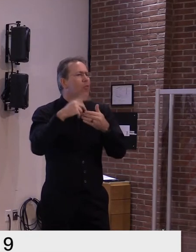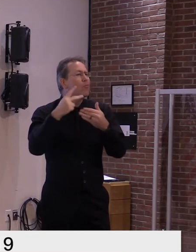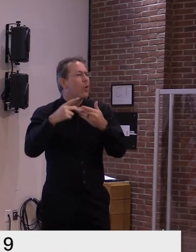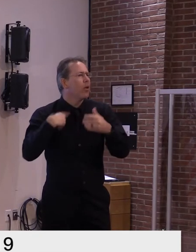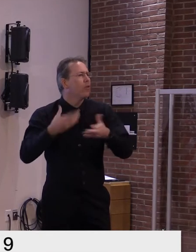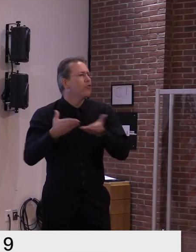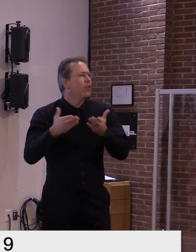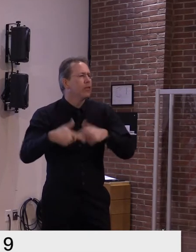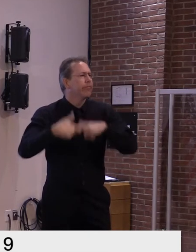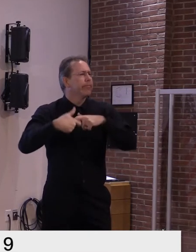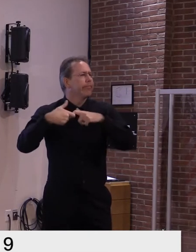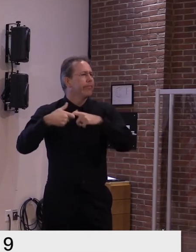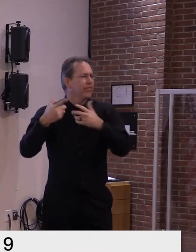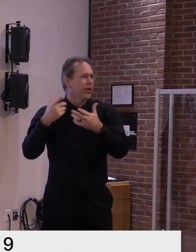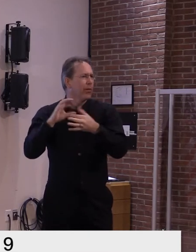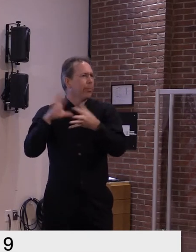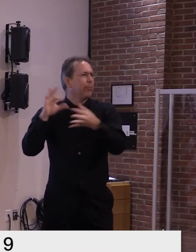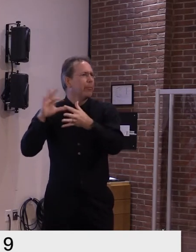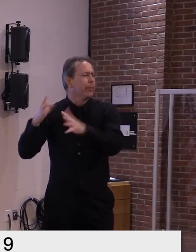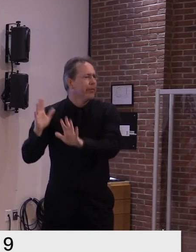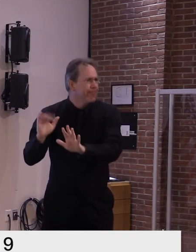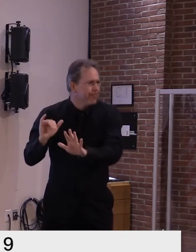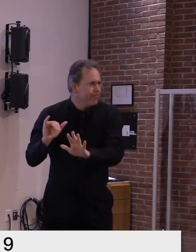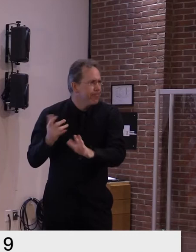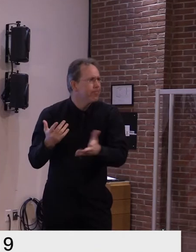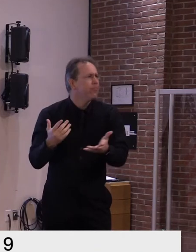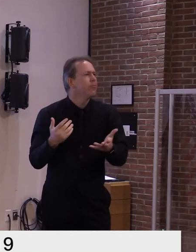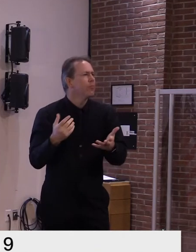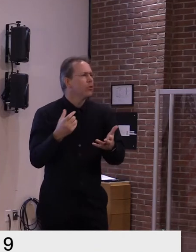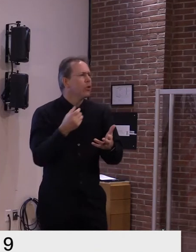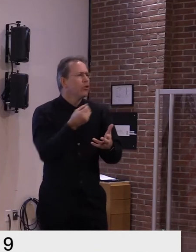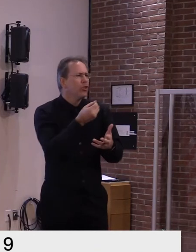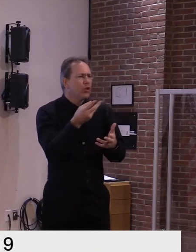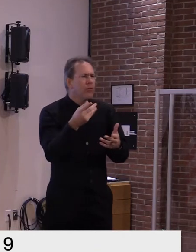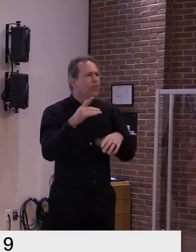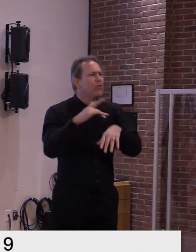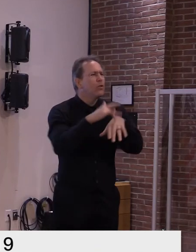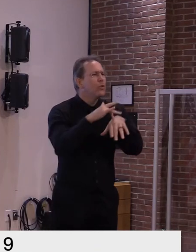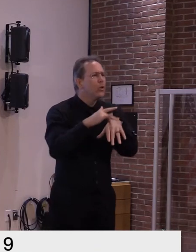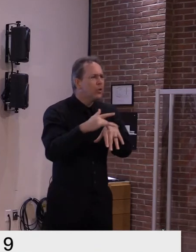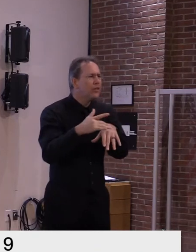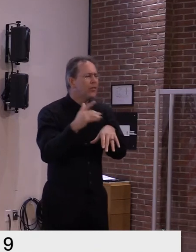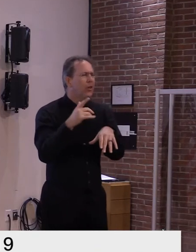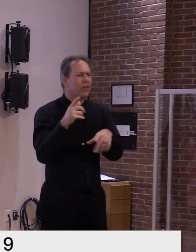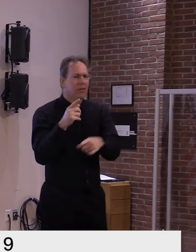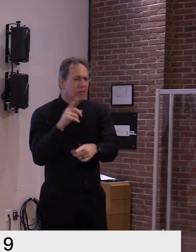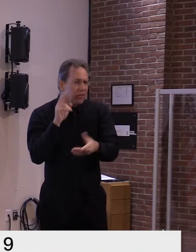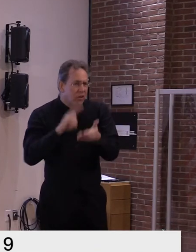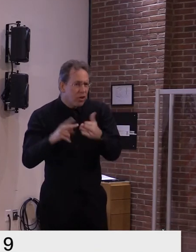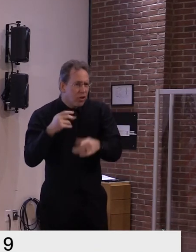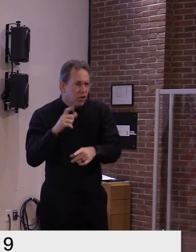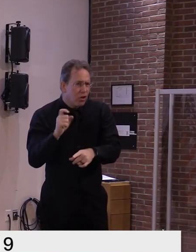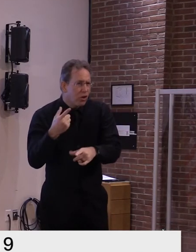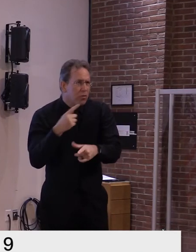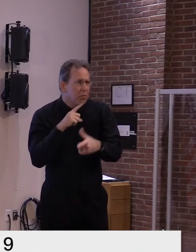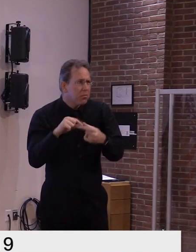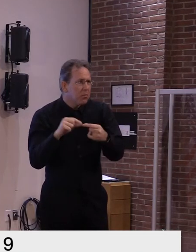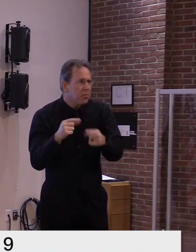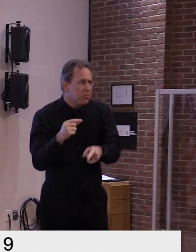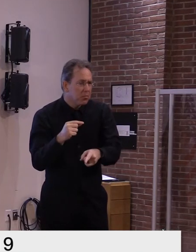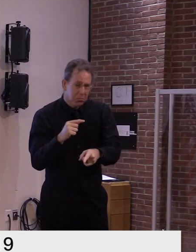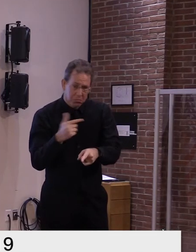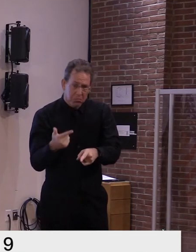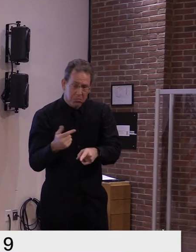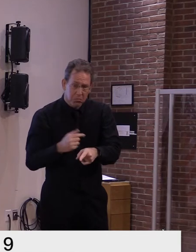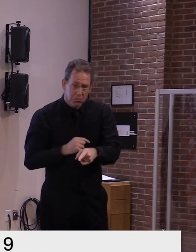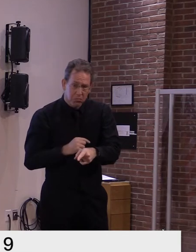disconnection. So there are a number of resources. I wonder if Secretary Curley could speak to a couple of those, but I know there are quite a few resources in